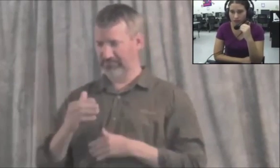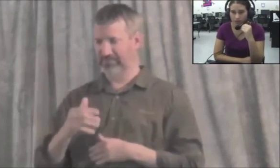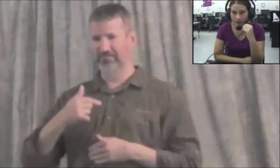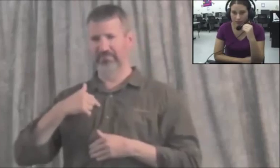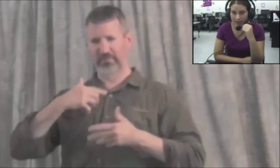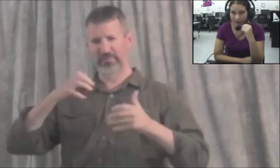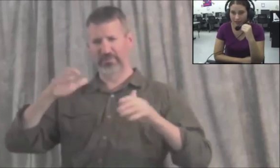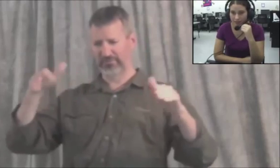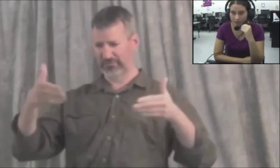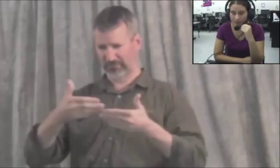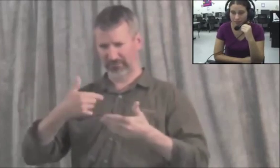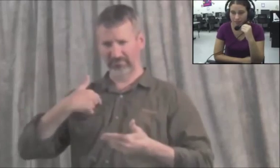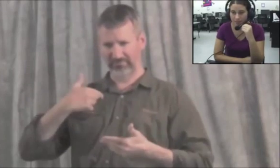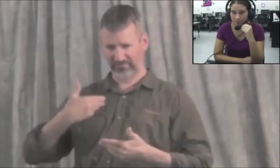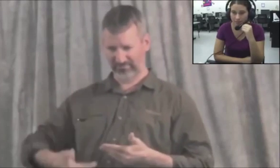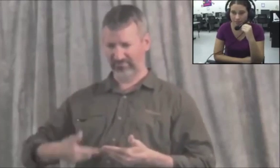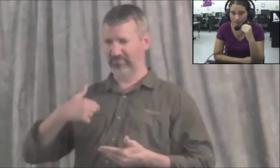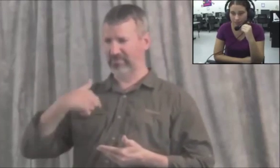which is in Maine.